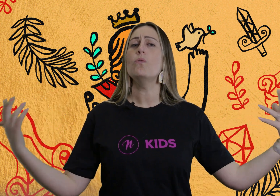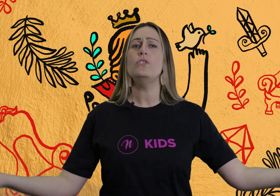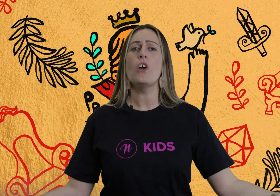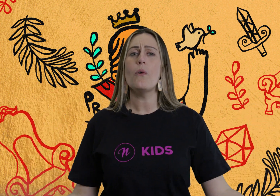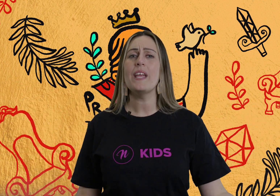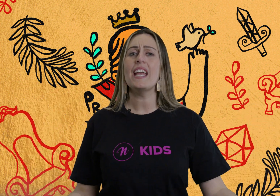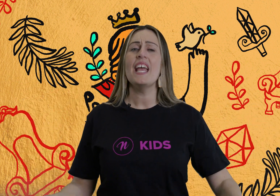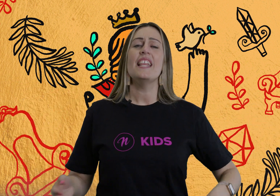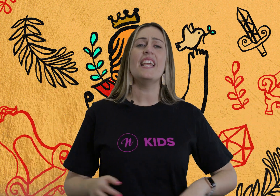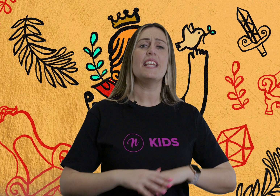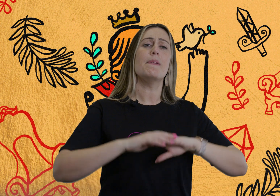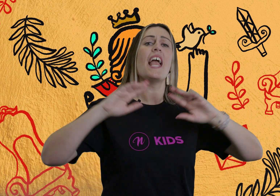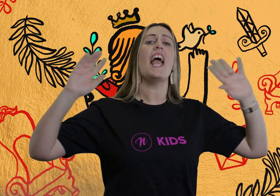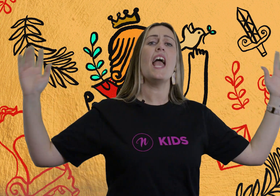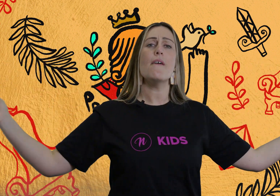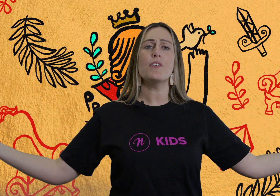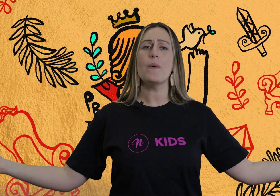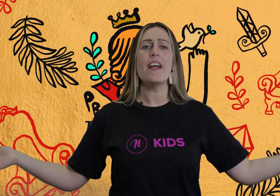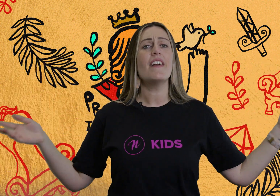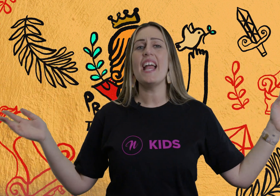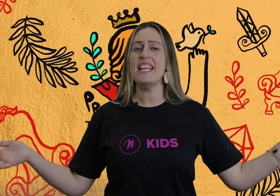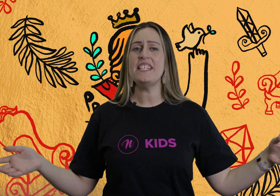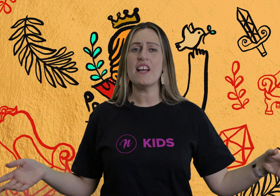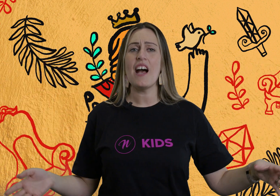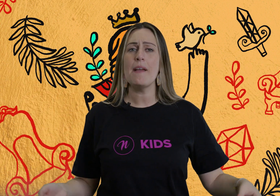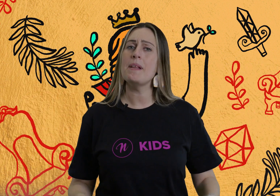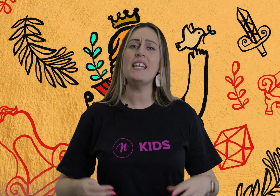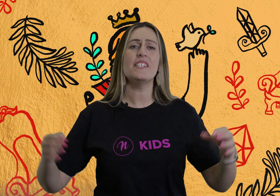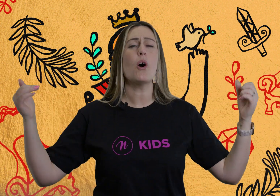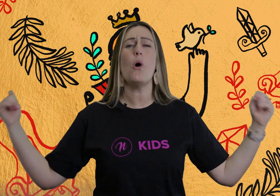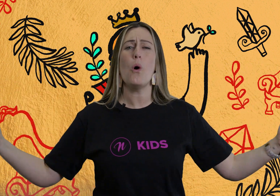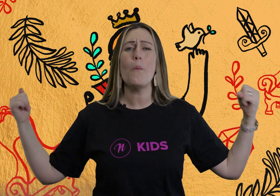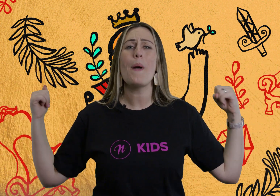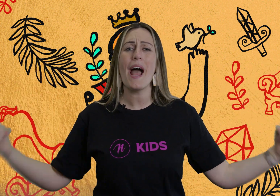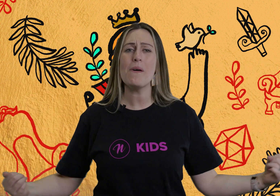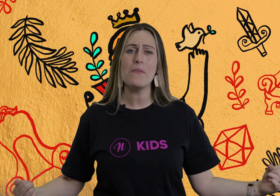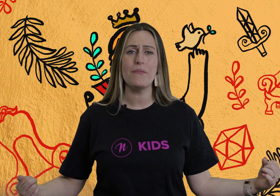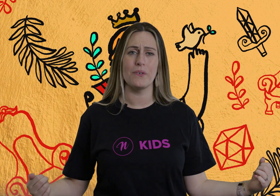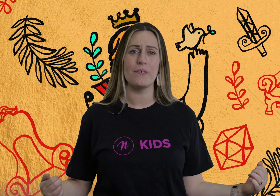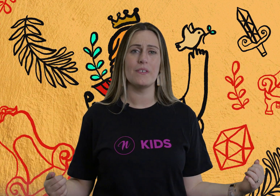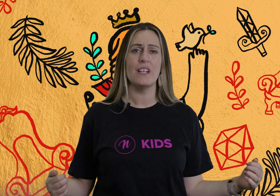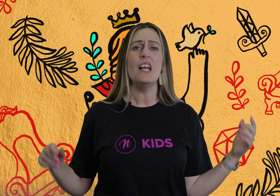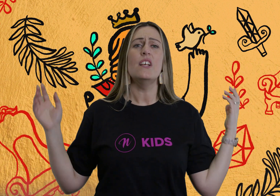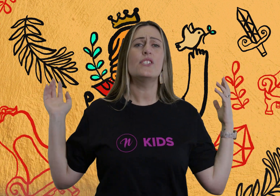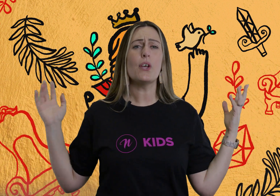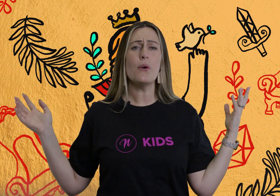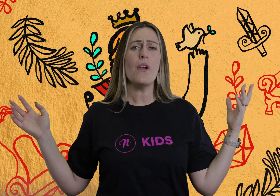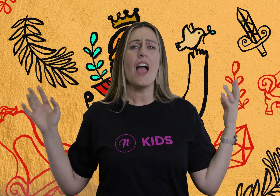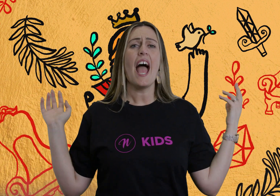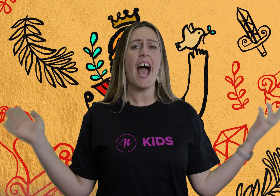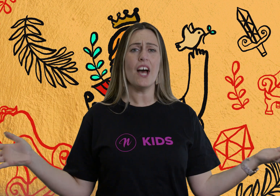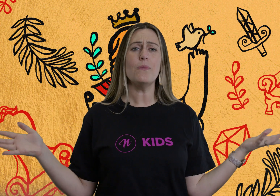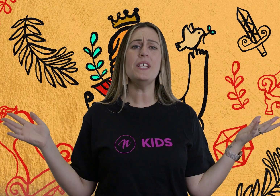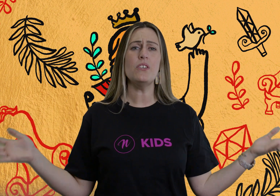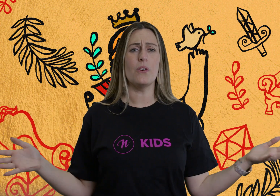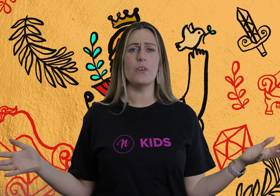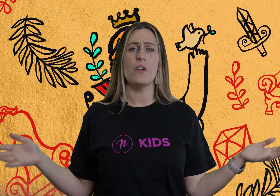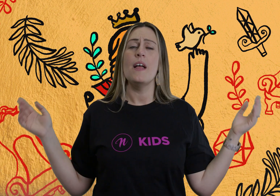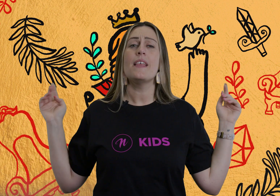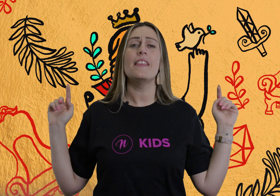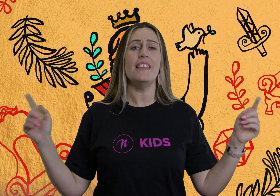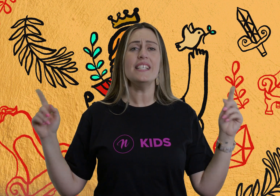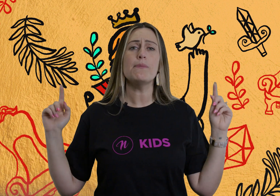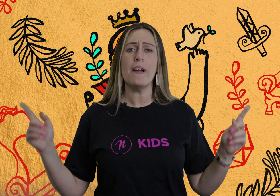is all-knowing, that he can be everywhere at any time, and he is all-powerful. So how do we